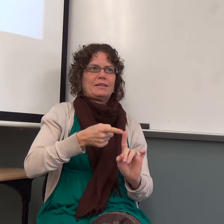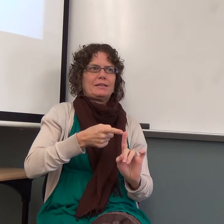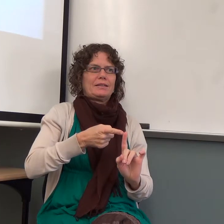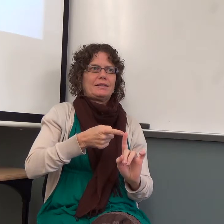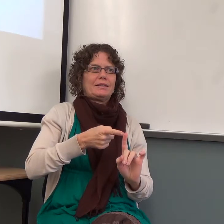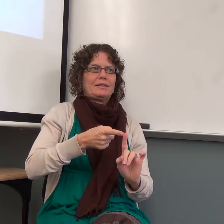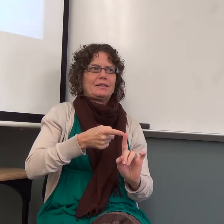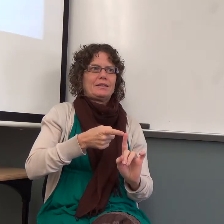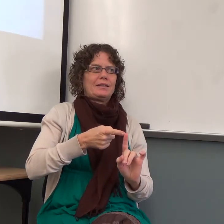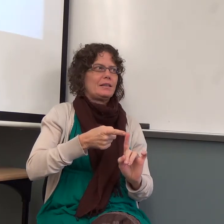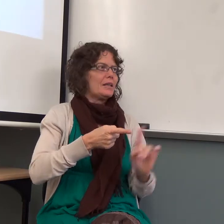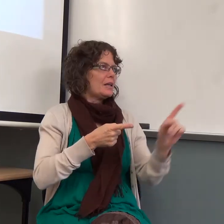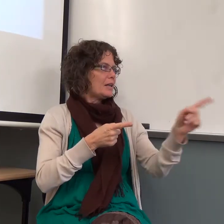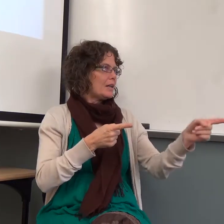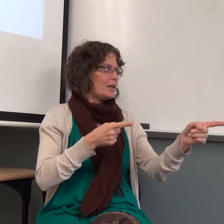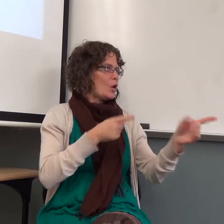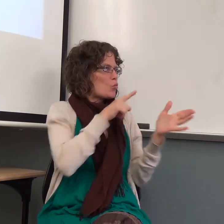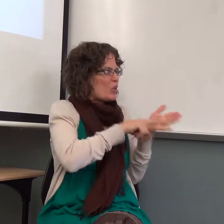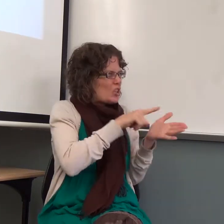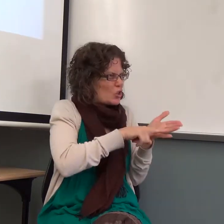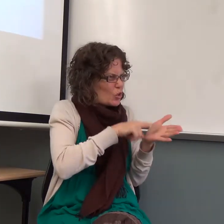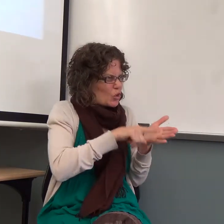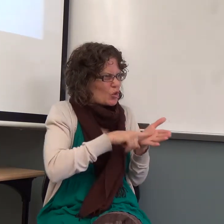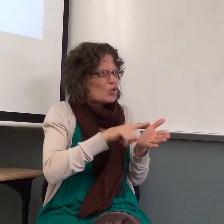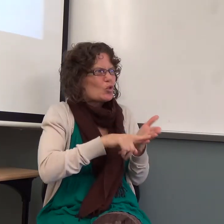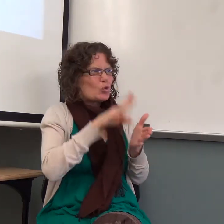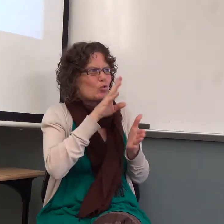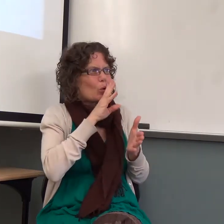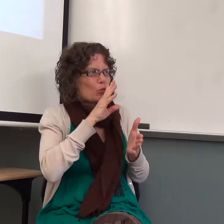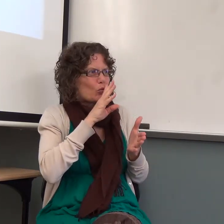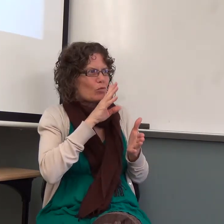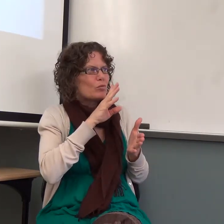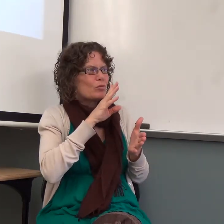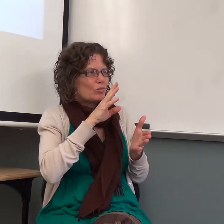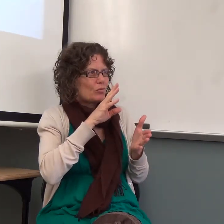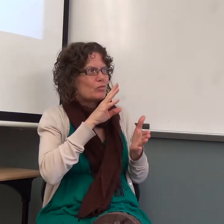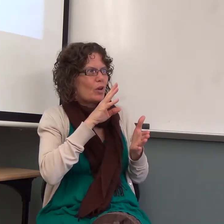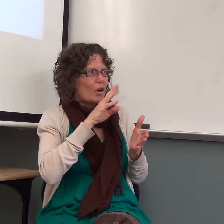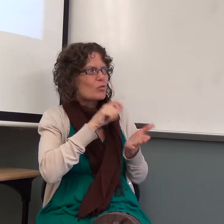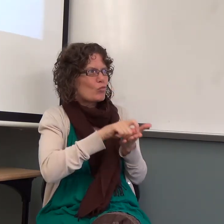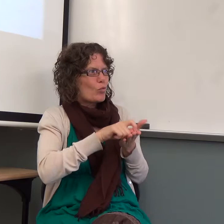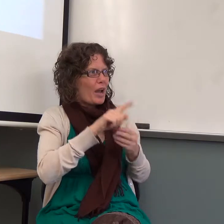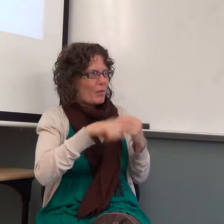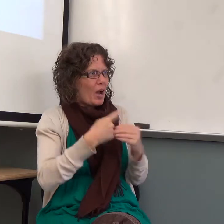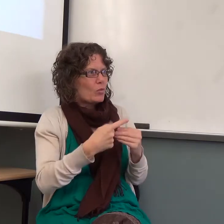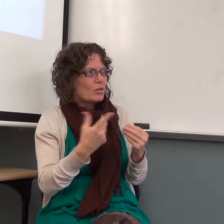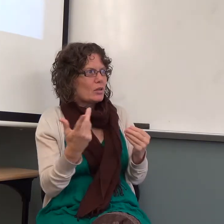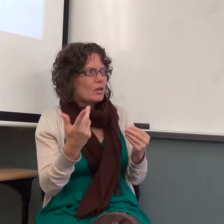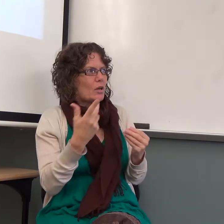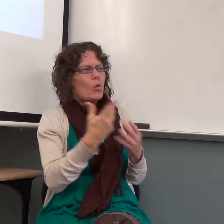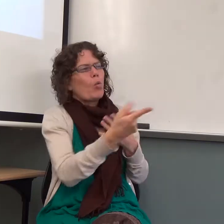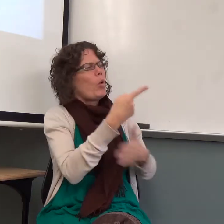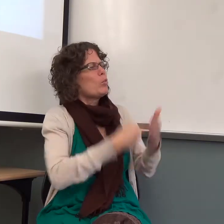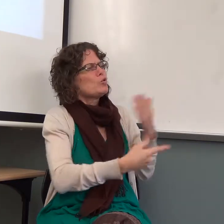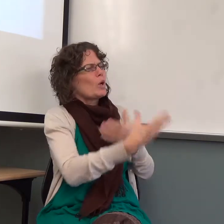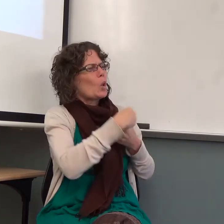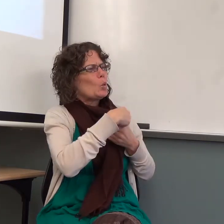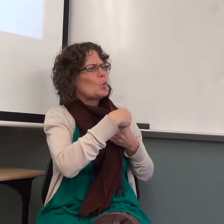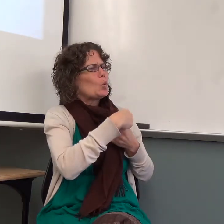What do you think? Research topic or what you're writing about? Yeah. What would you have to include? What kind of things would you have to include in that? Mainly history